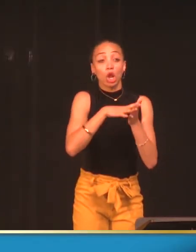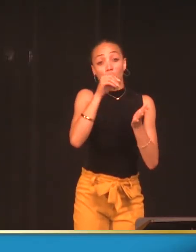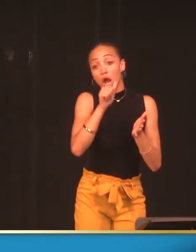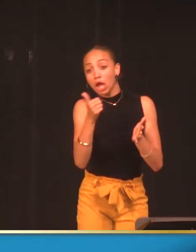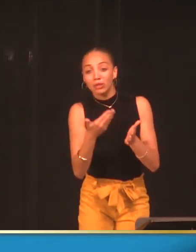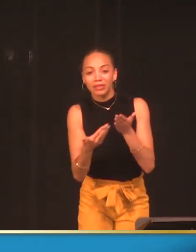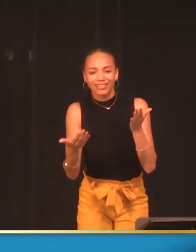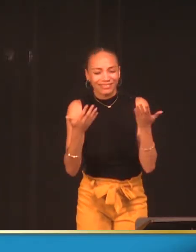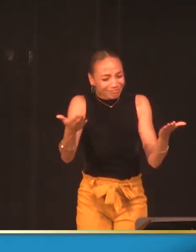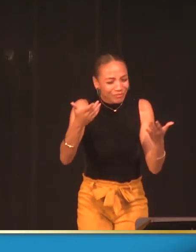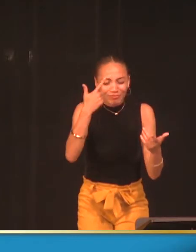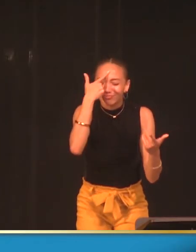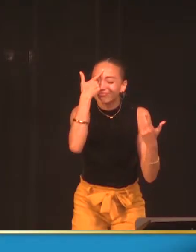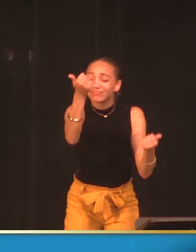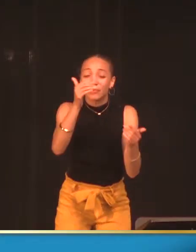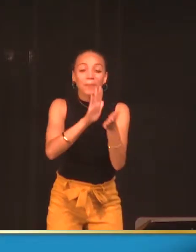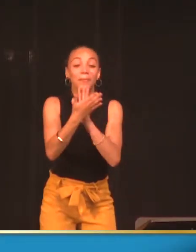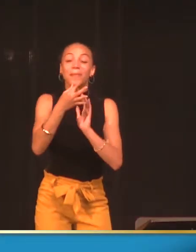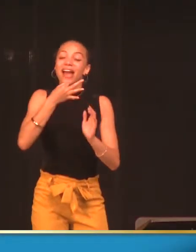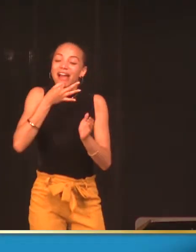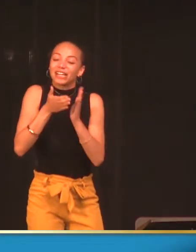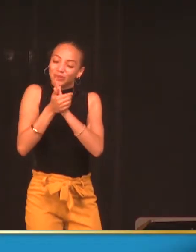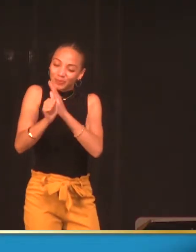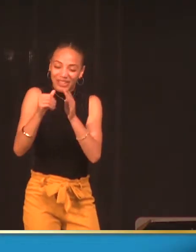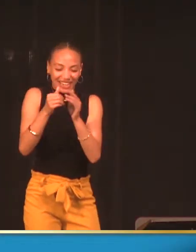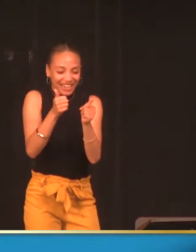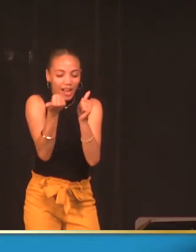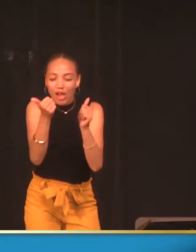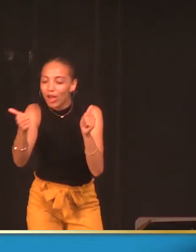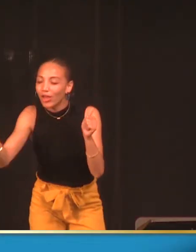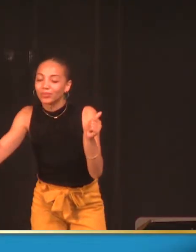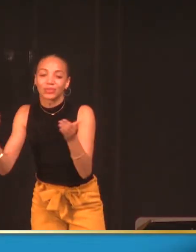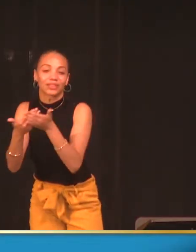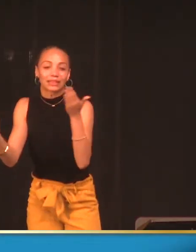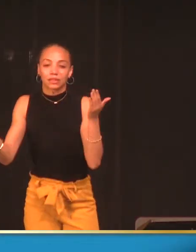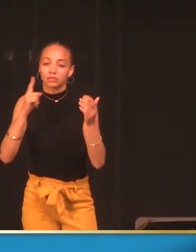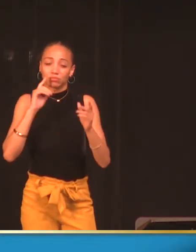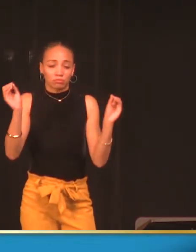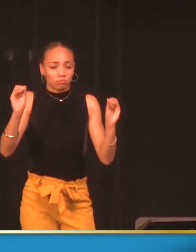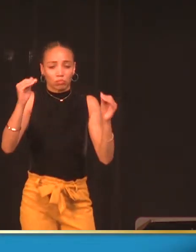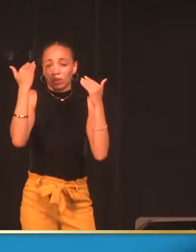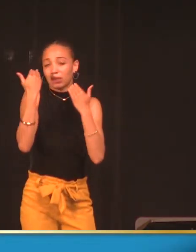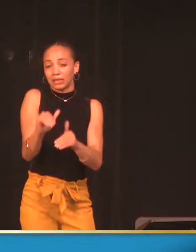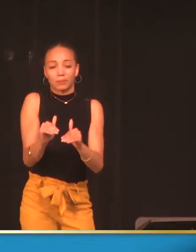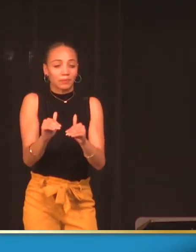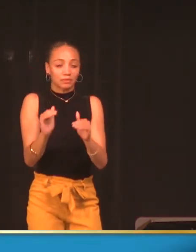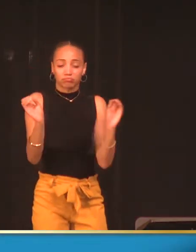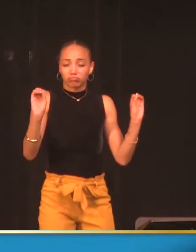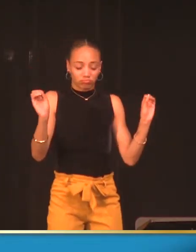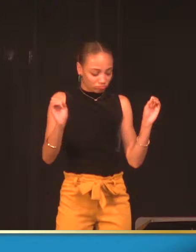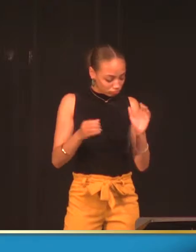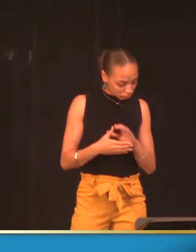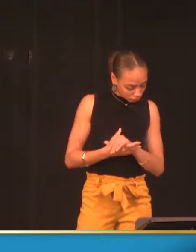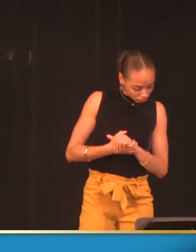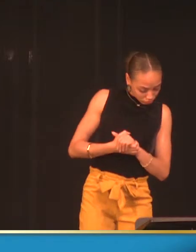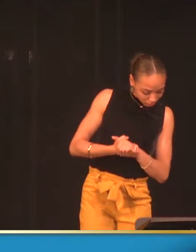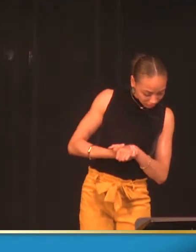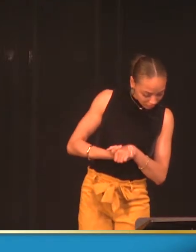that, that's wonderful, but keep that motivation to continue to learn and become an expert in other things because there is no